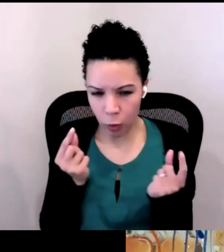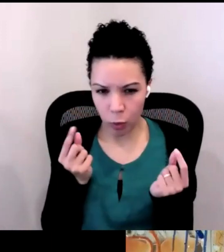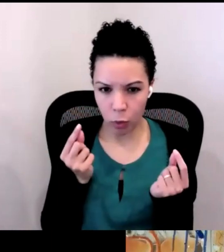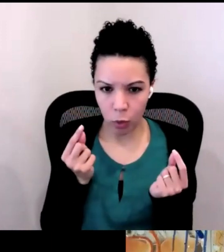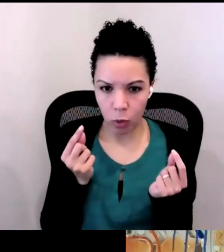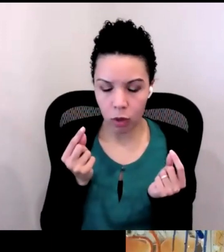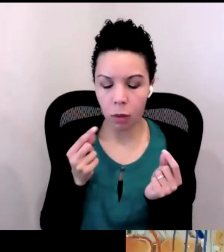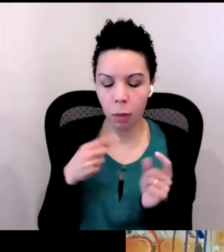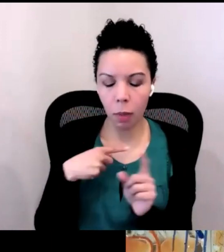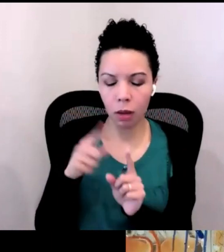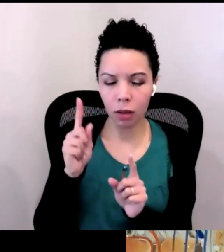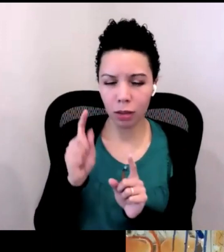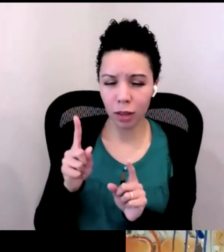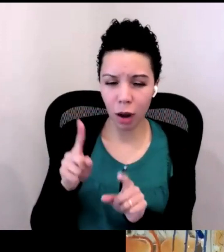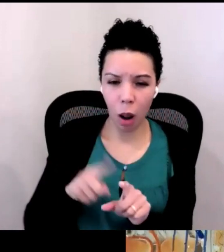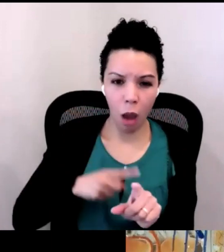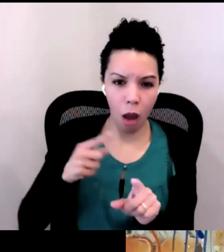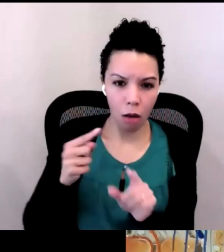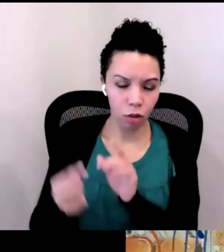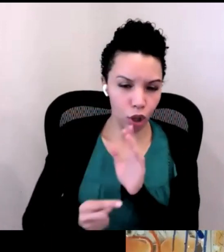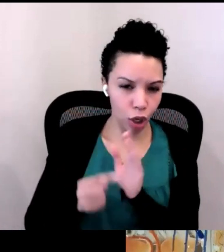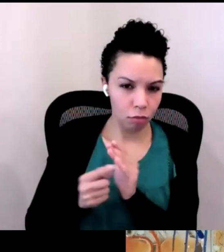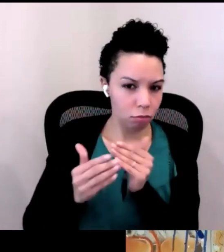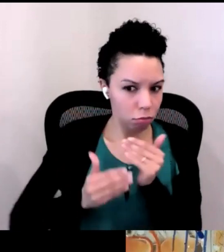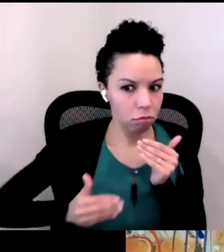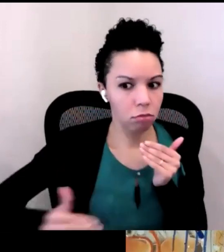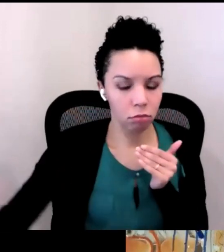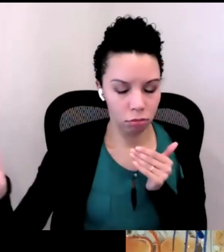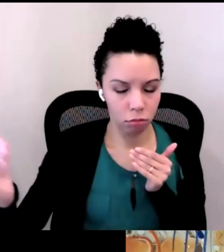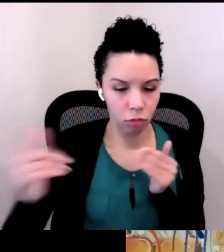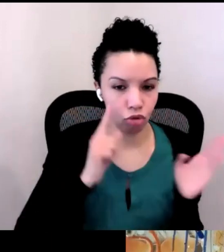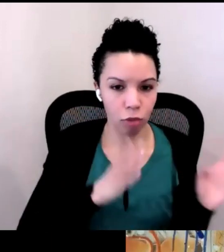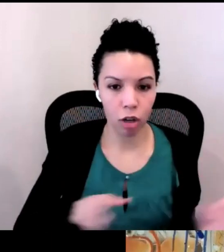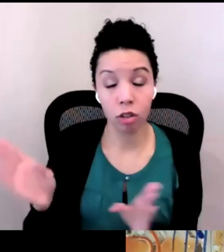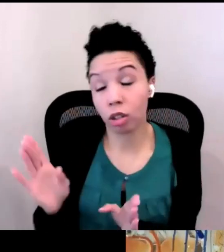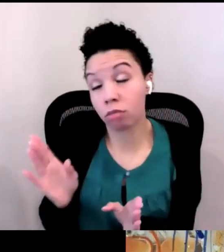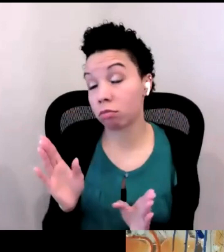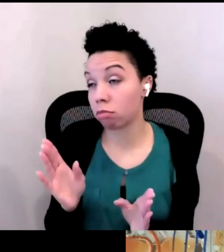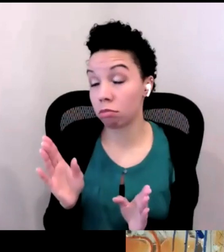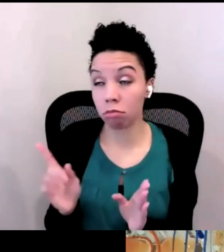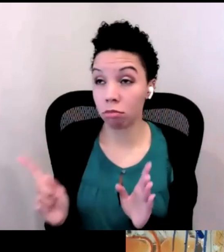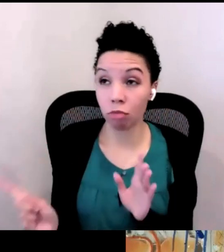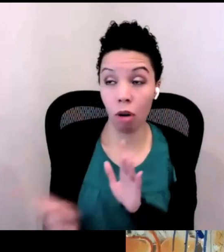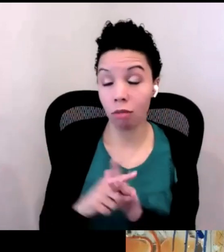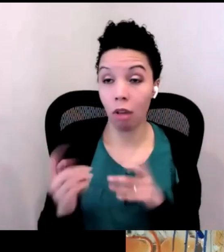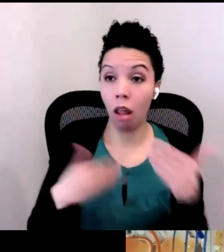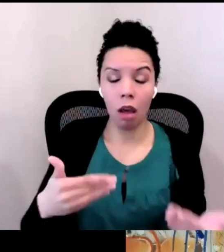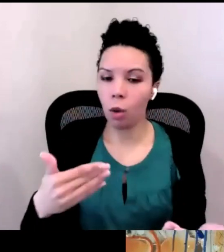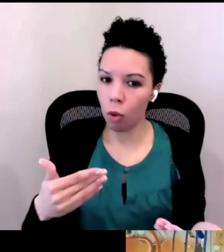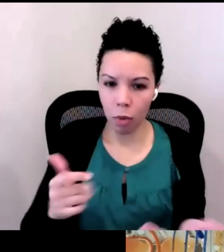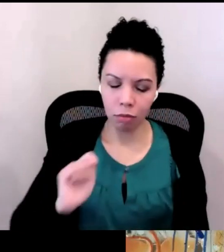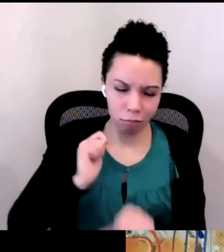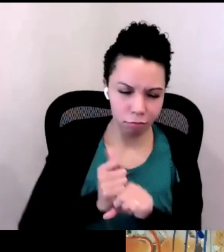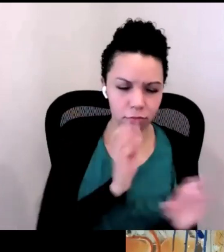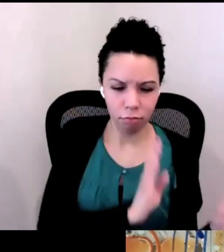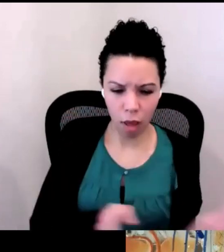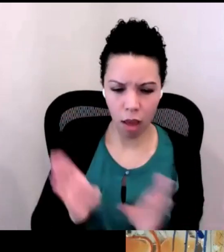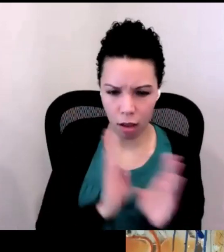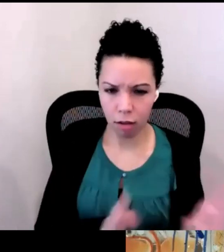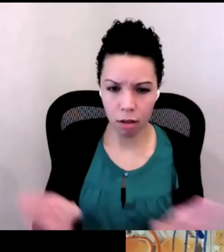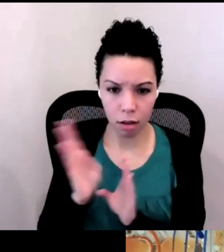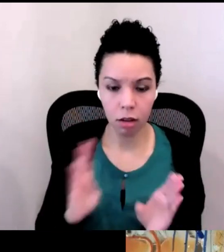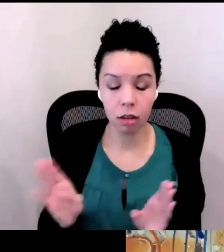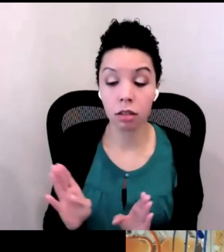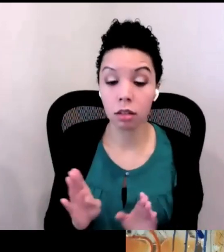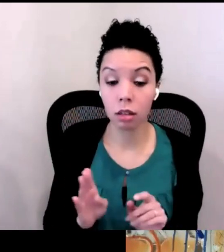can't run anything kind of by flying, on the seat of your pants. You have to have a real strategy in place, and you need to find people that you